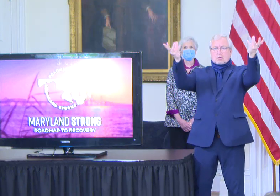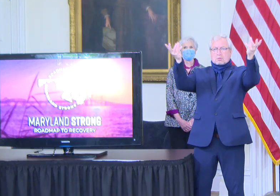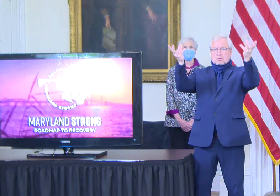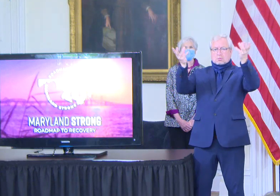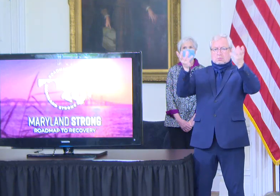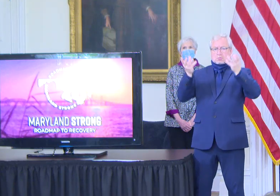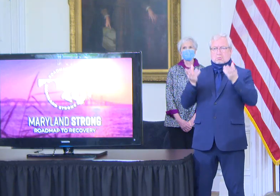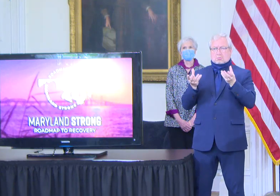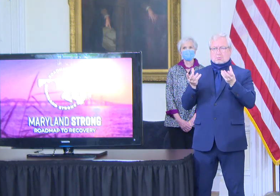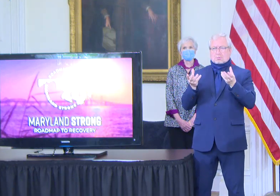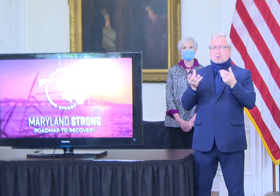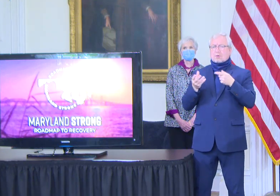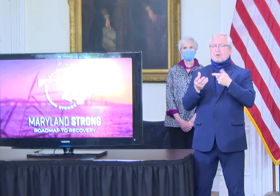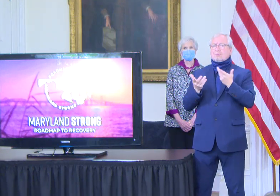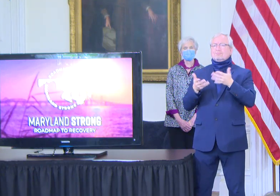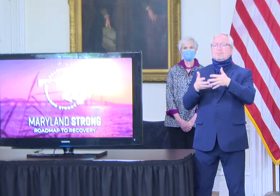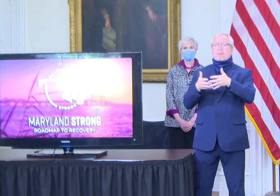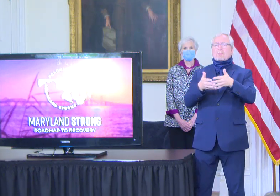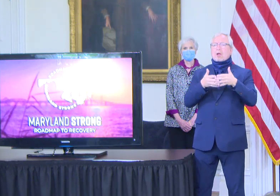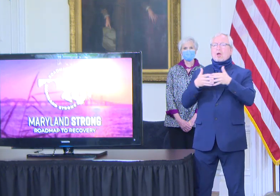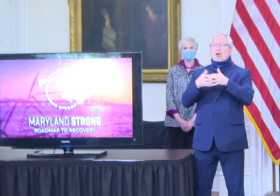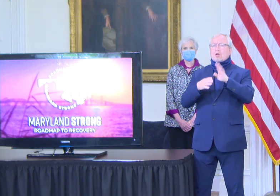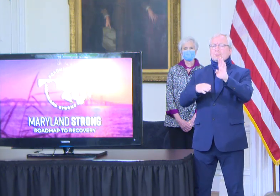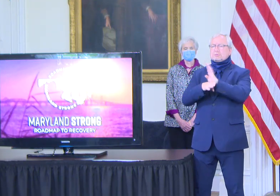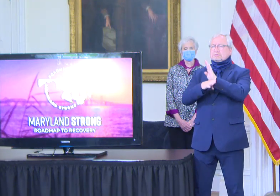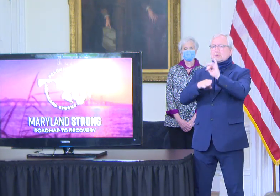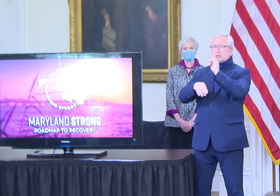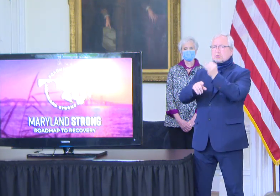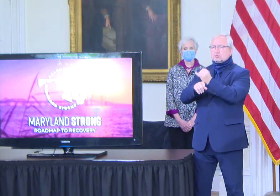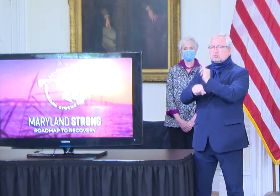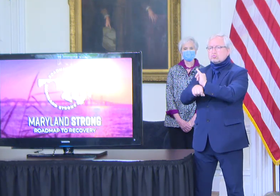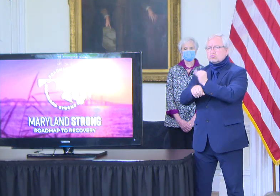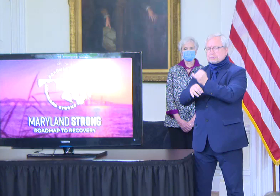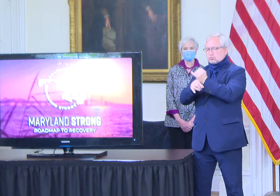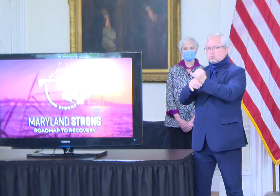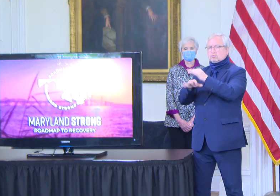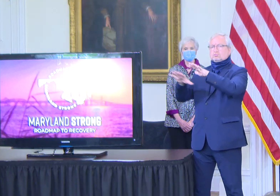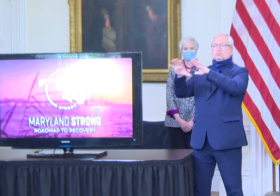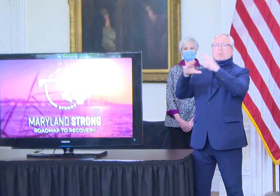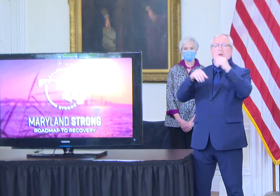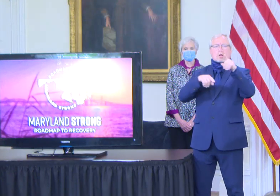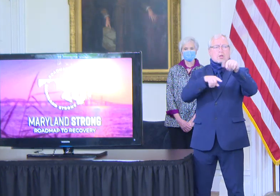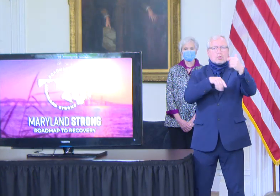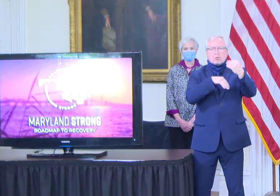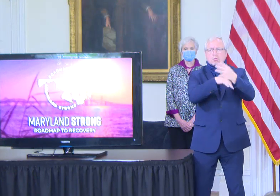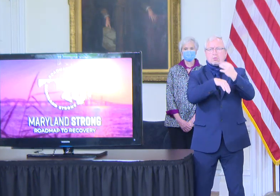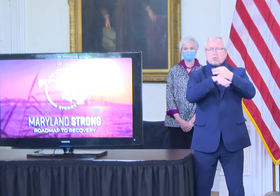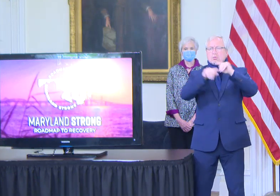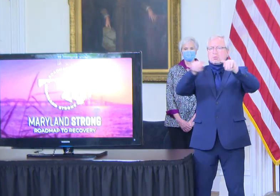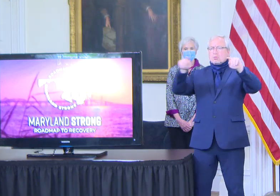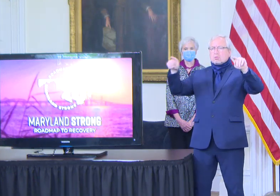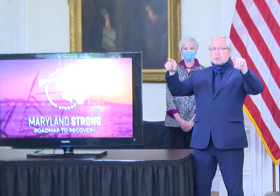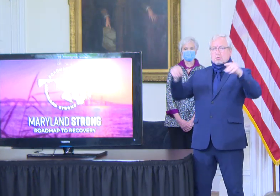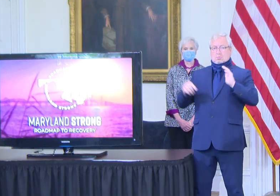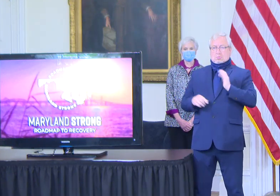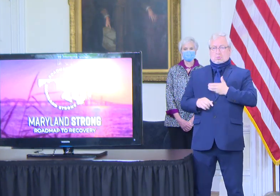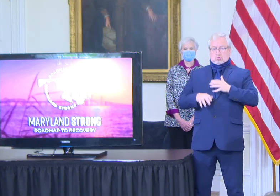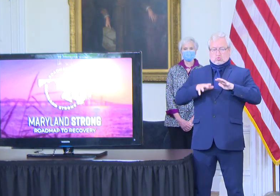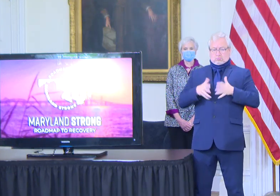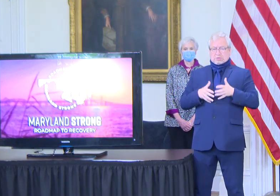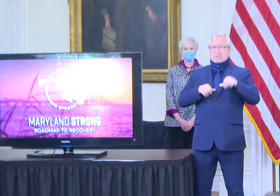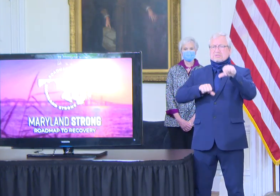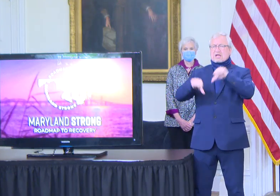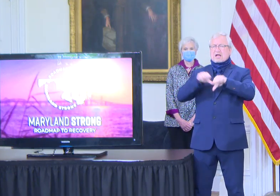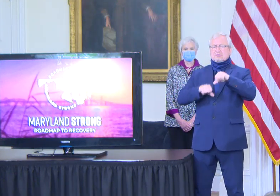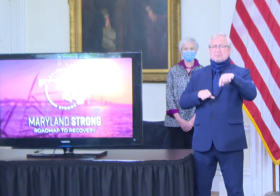American Enterprise Institute and Johns Hopkins, along with input from our team of scientists,